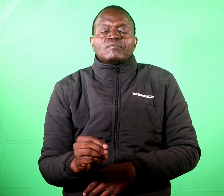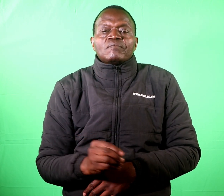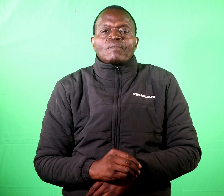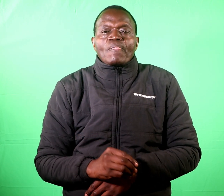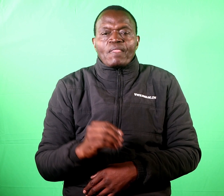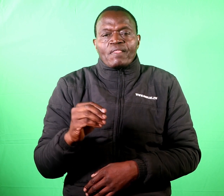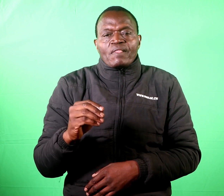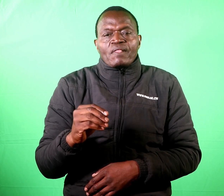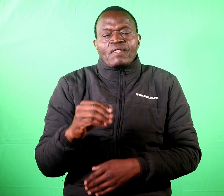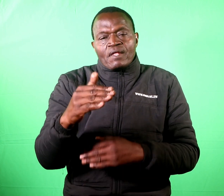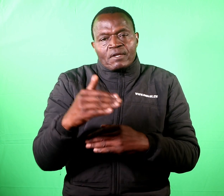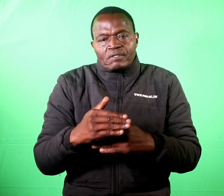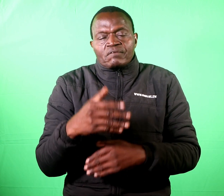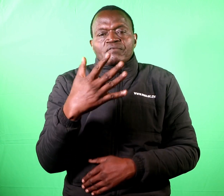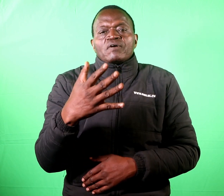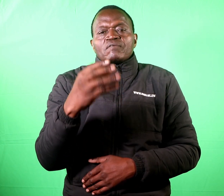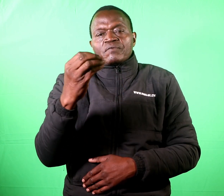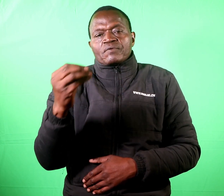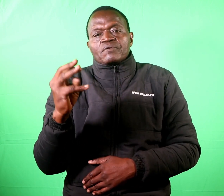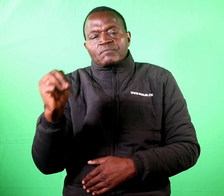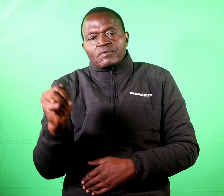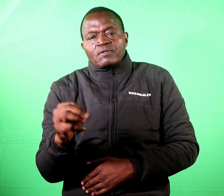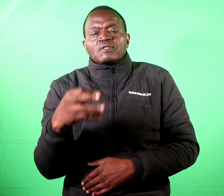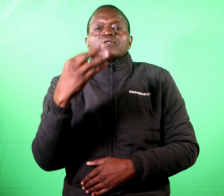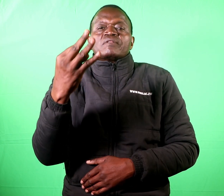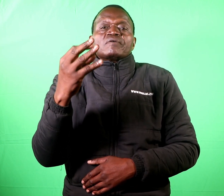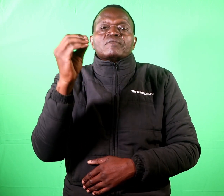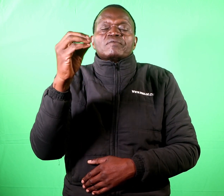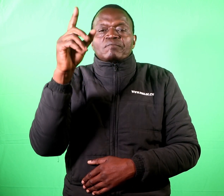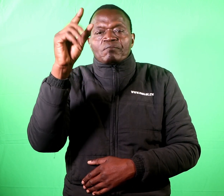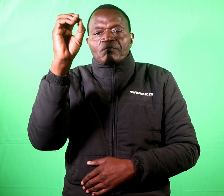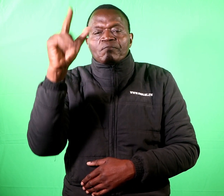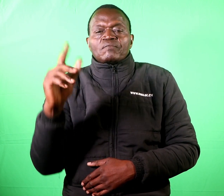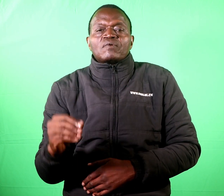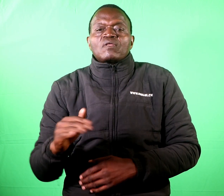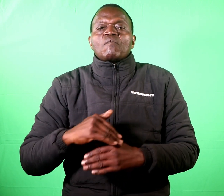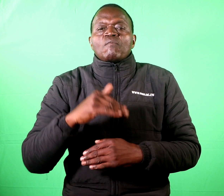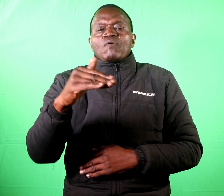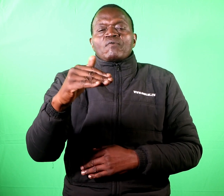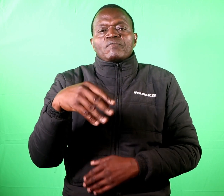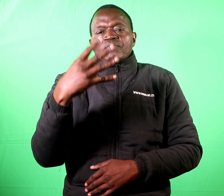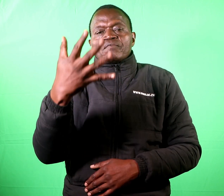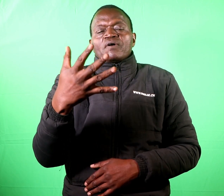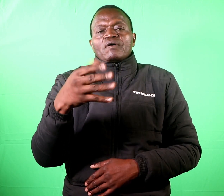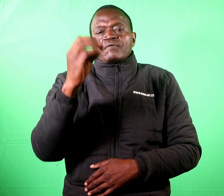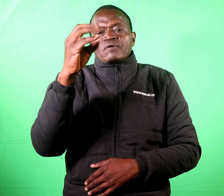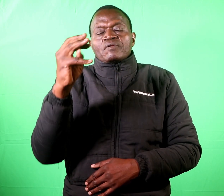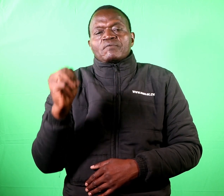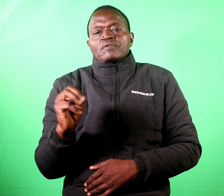than 500 meters, 30%, more than 500 meters but less than 1